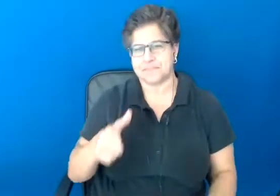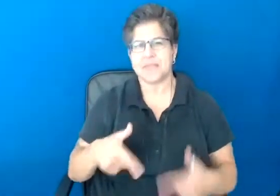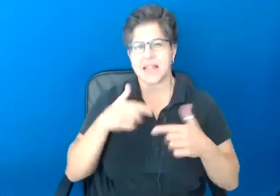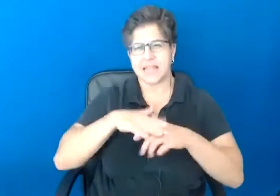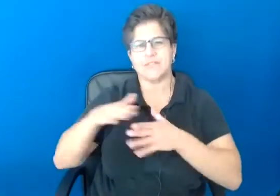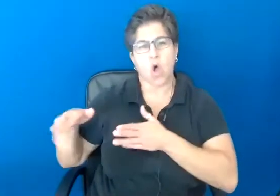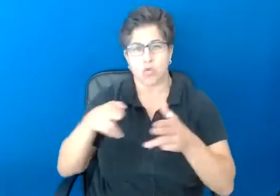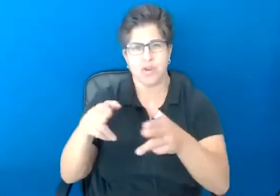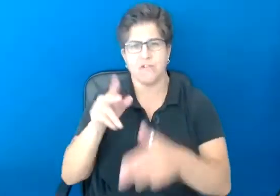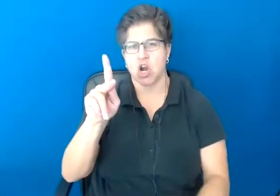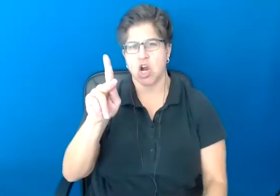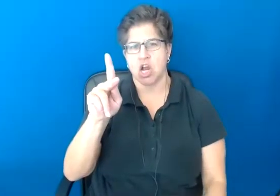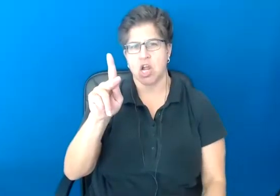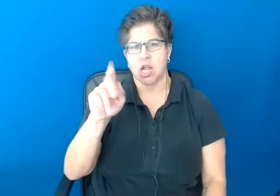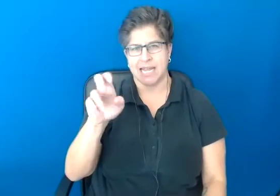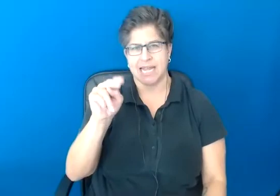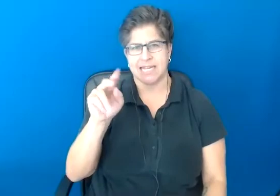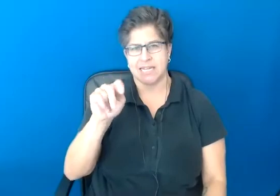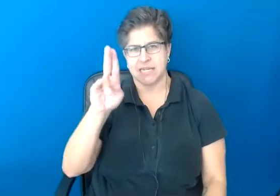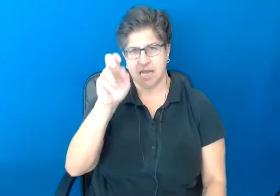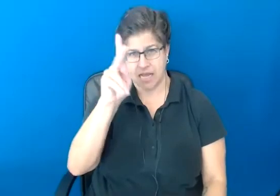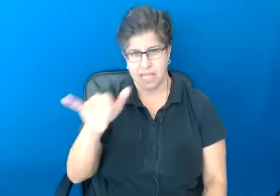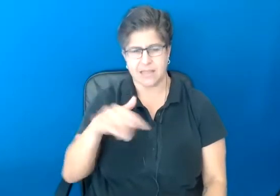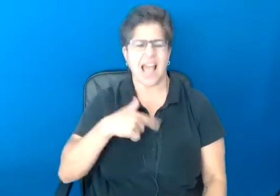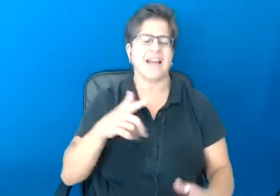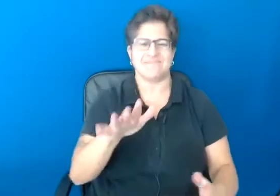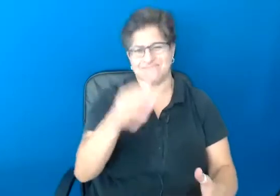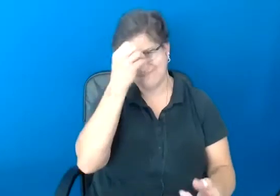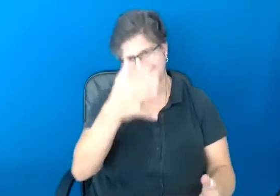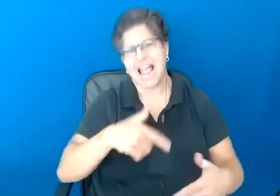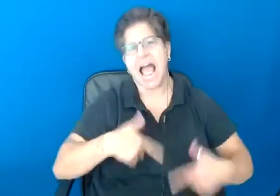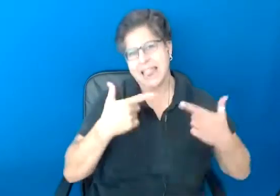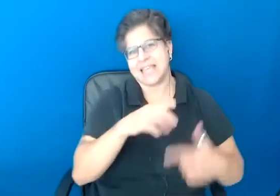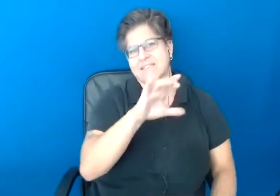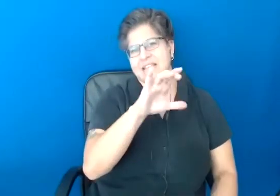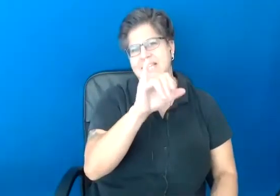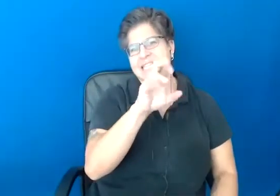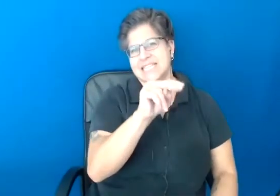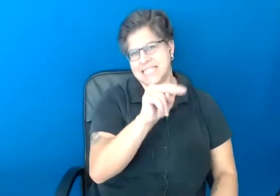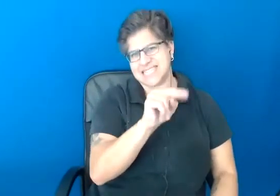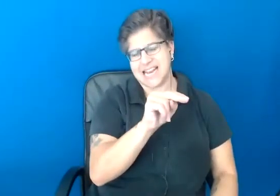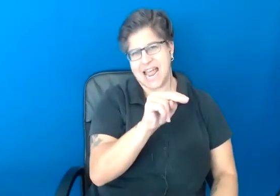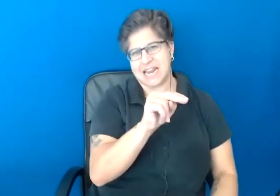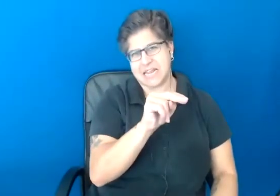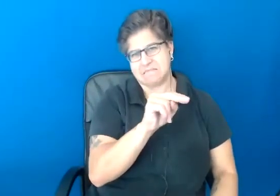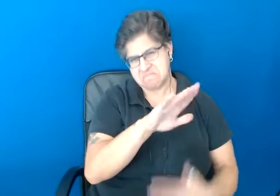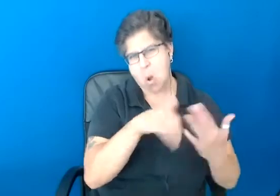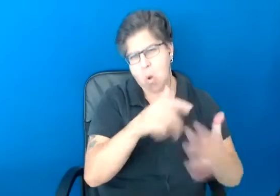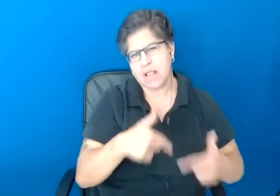was in the military and then in dental school. But she lives, I can almost see it, right across the river,